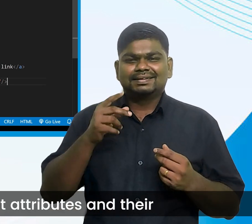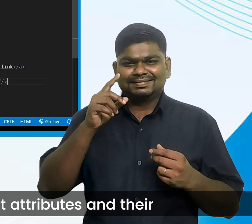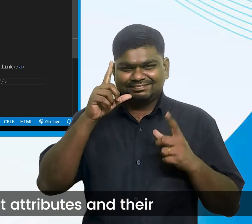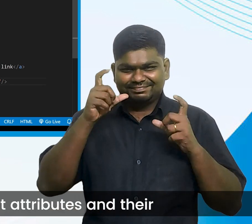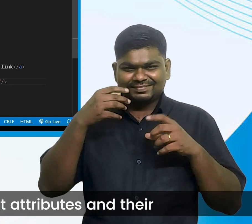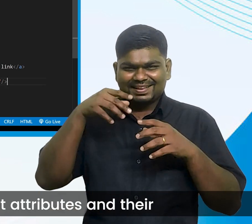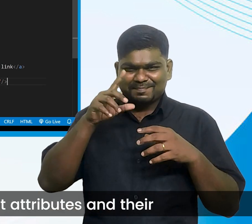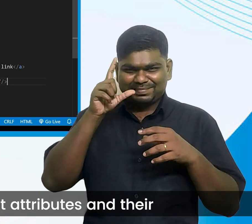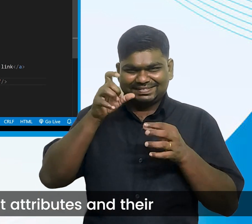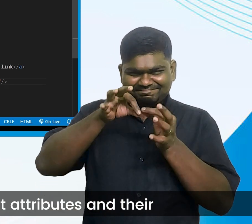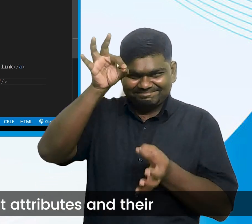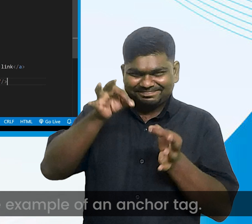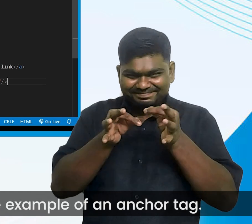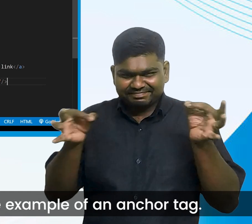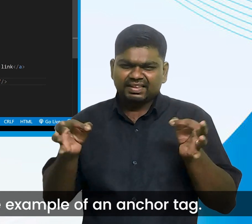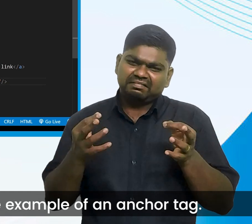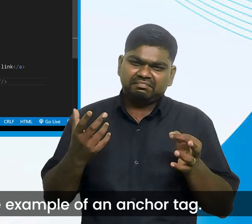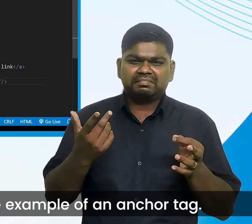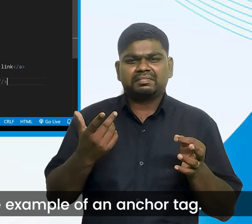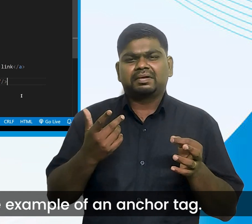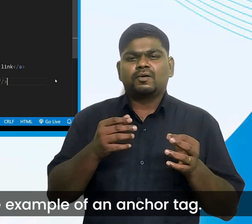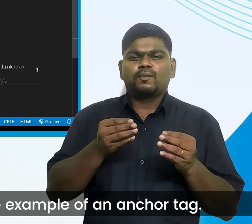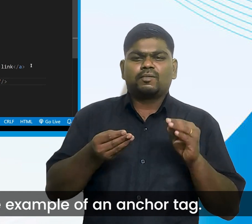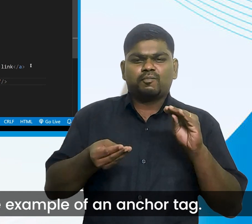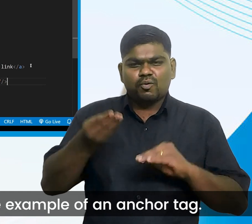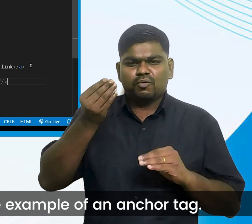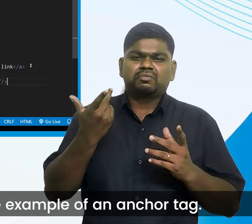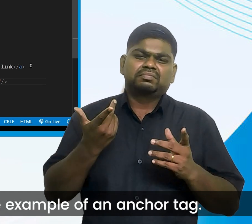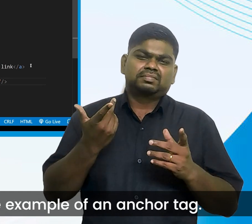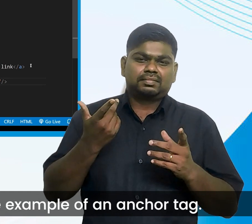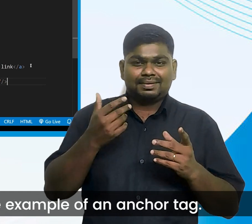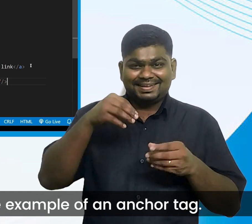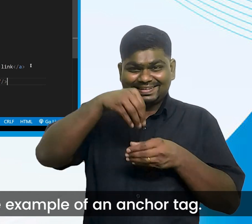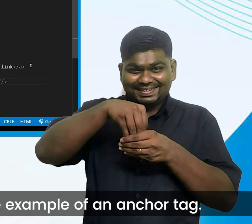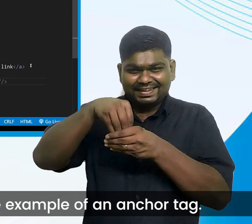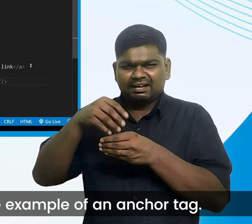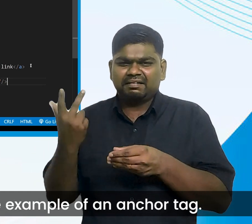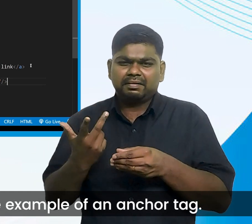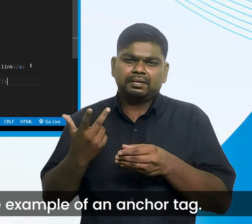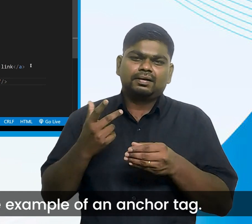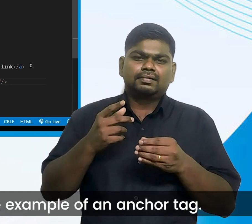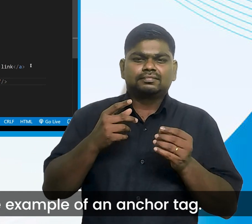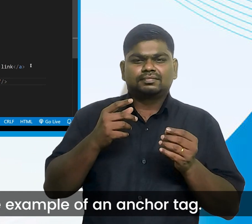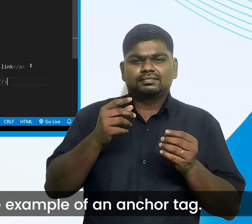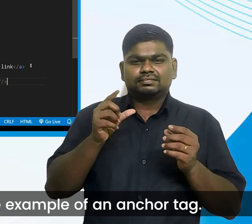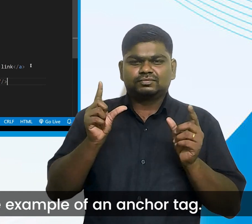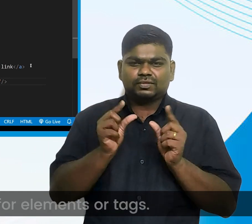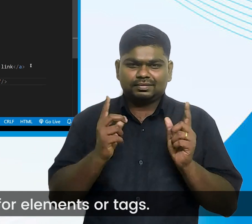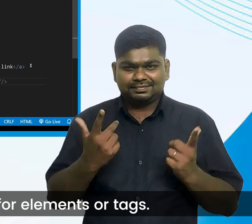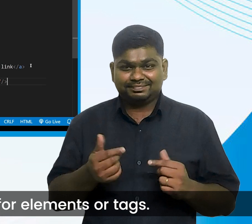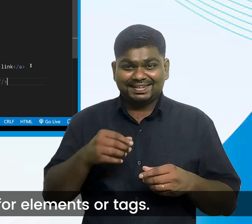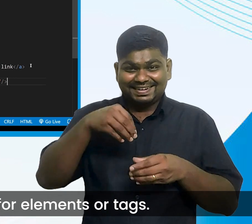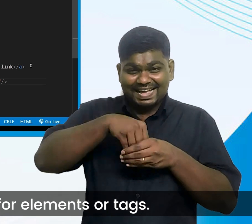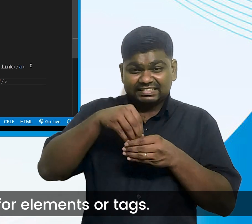with respect to image tag. Likewise, we have one more attribute for this anchor tag.